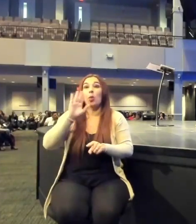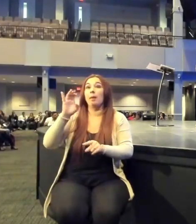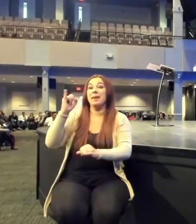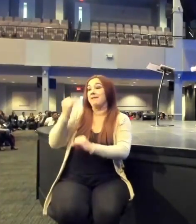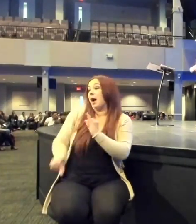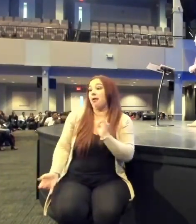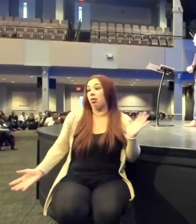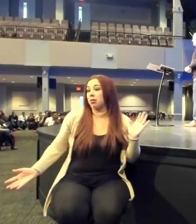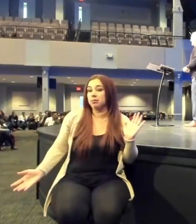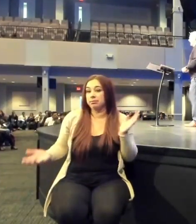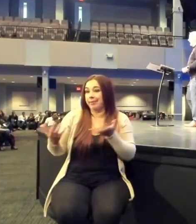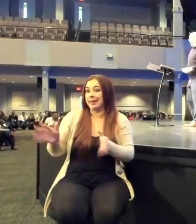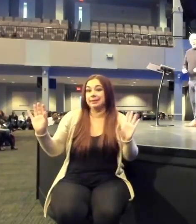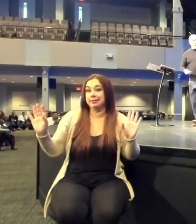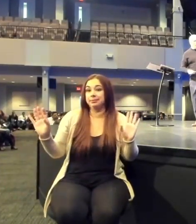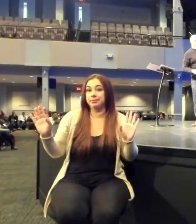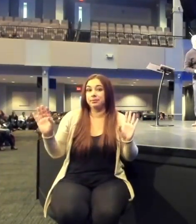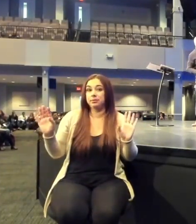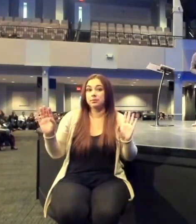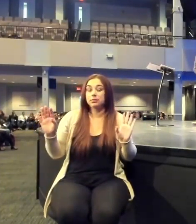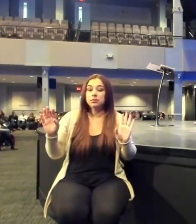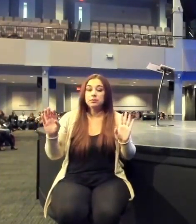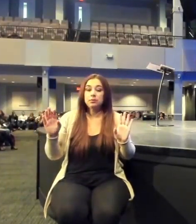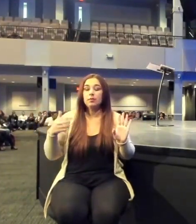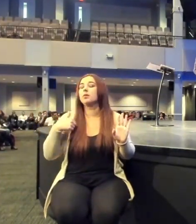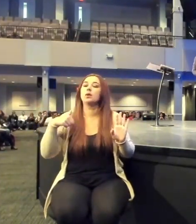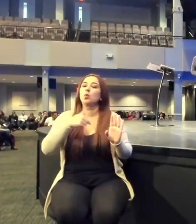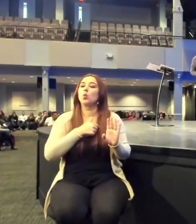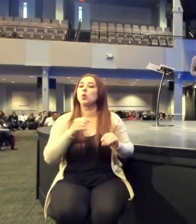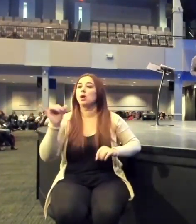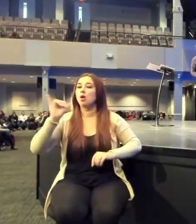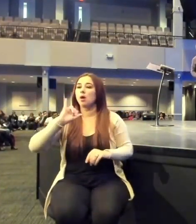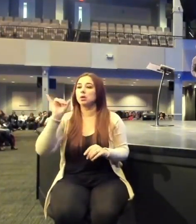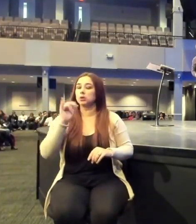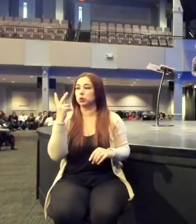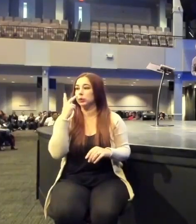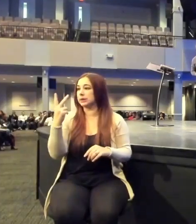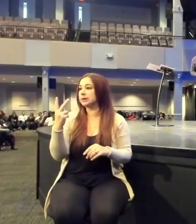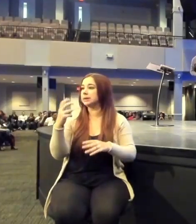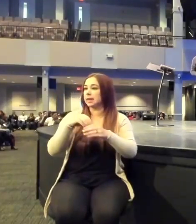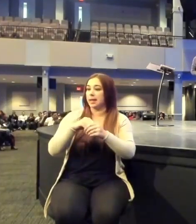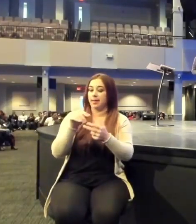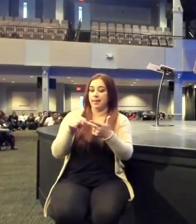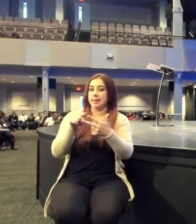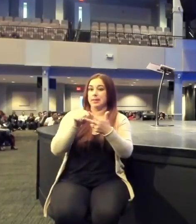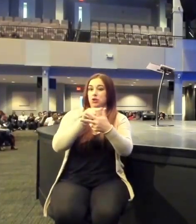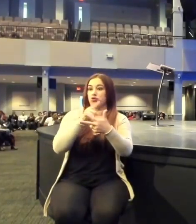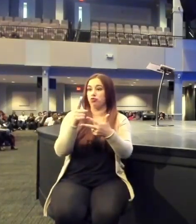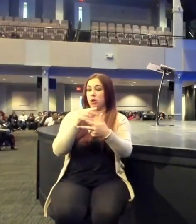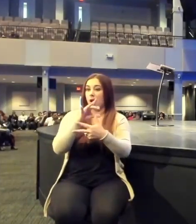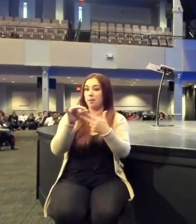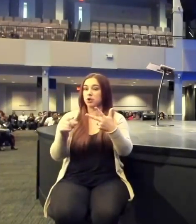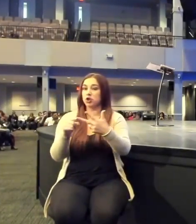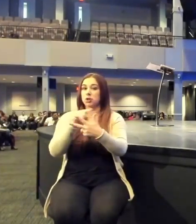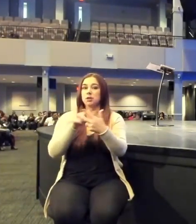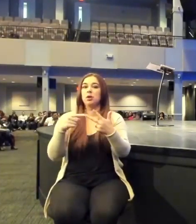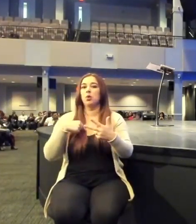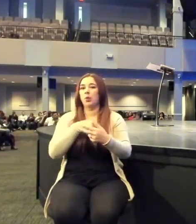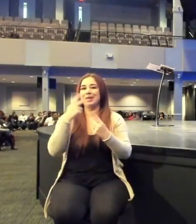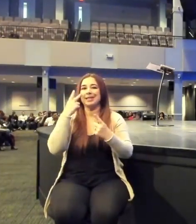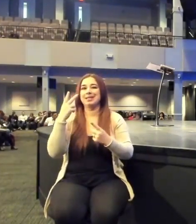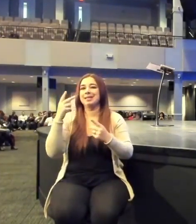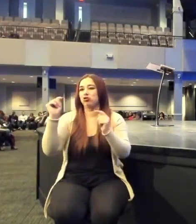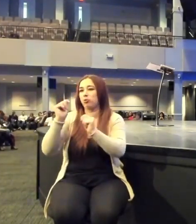final. And what we also see similarly in all three of these patterns is something called